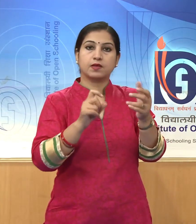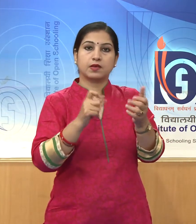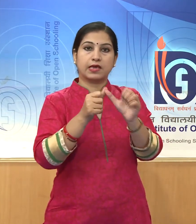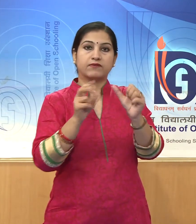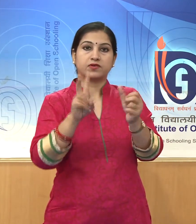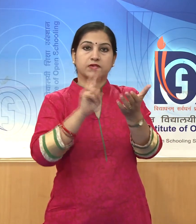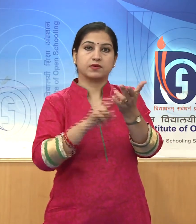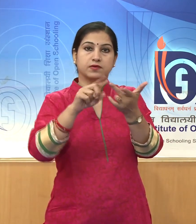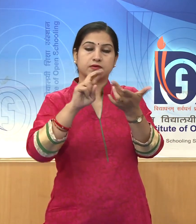Avanindranath Tagore,